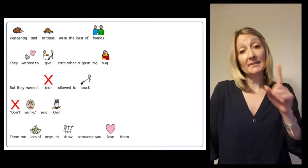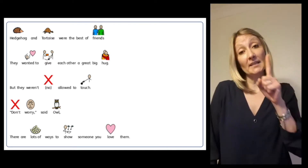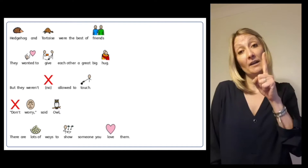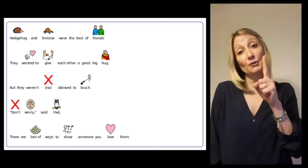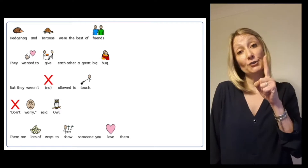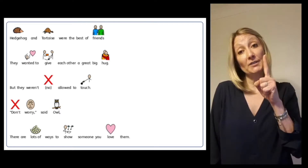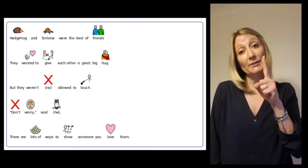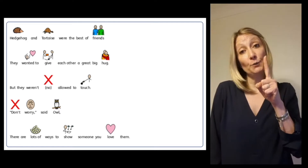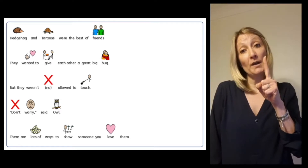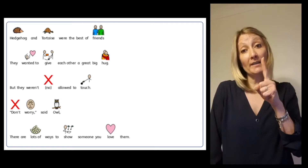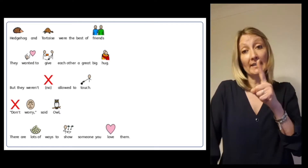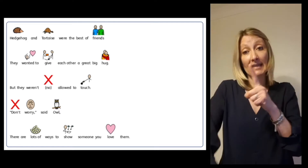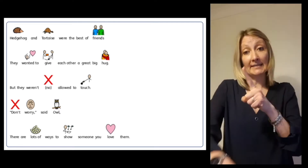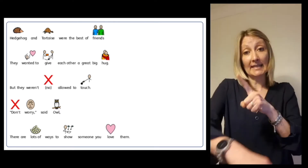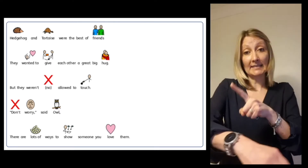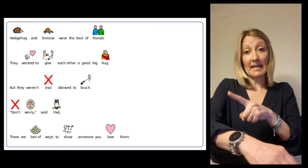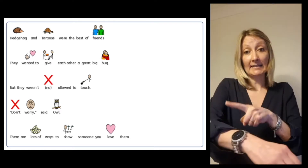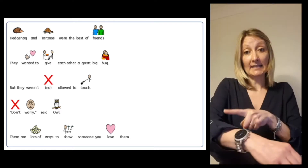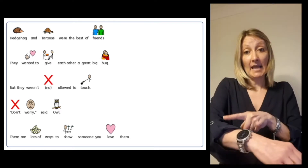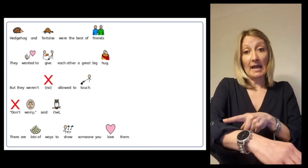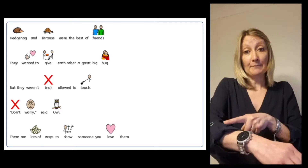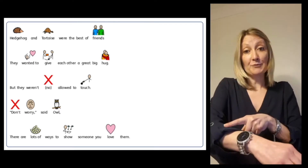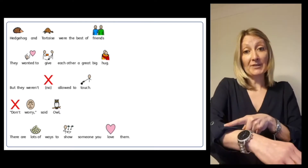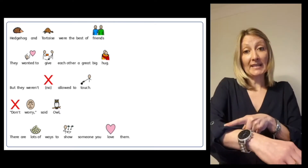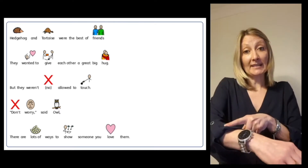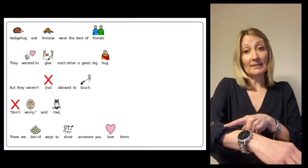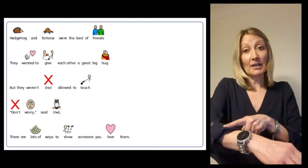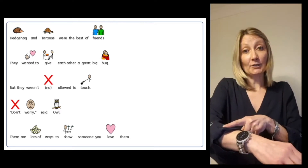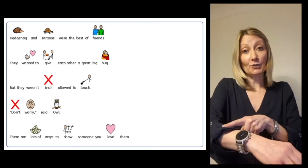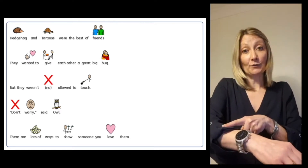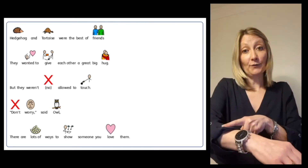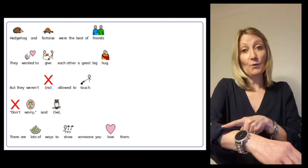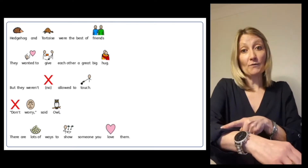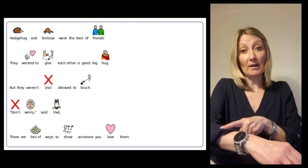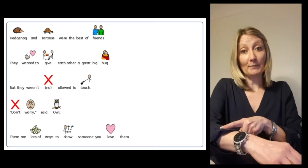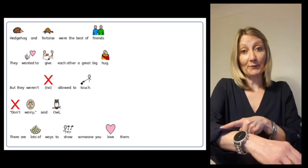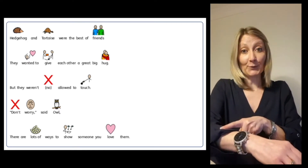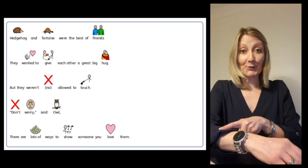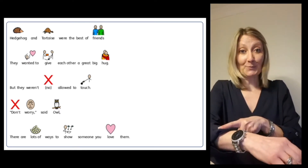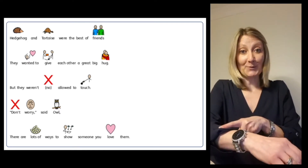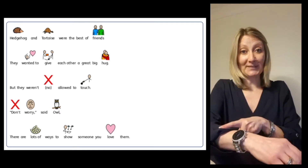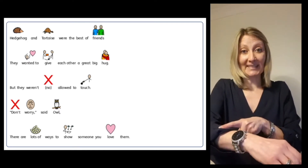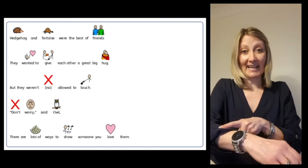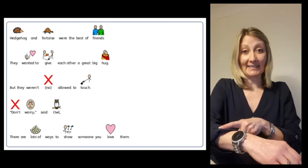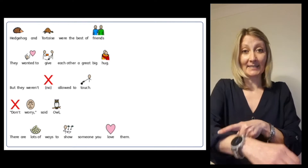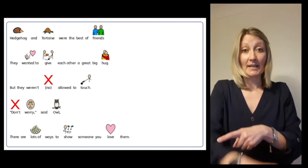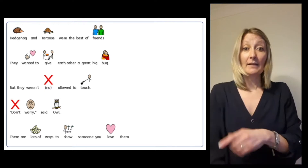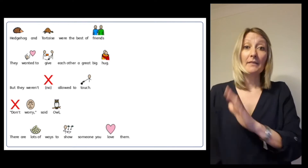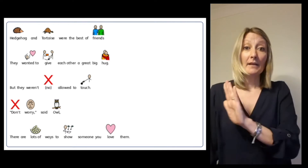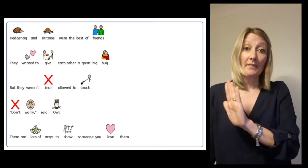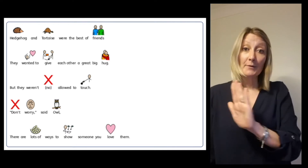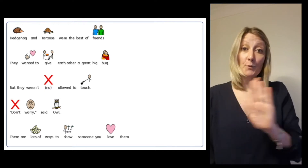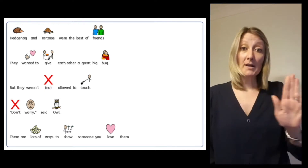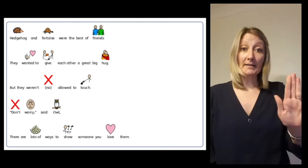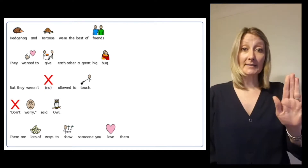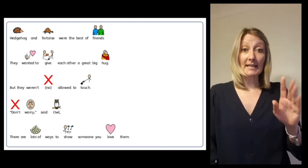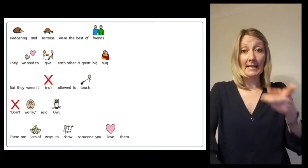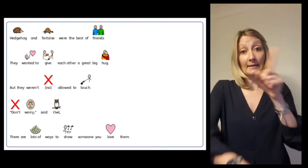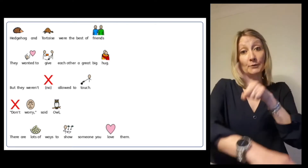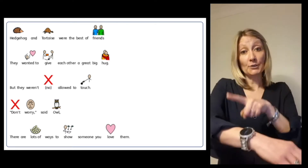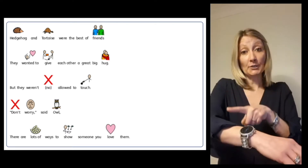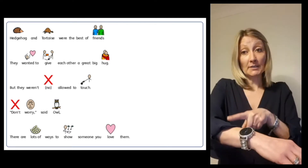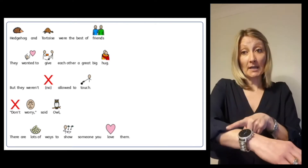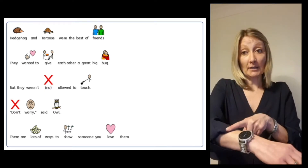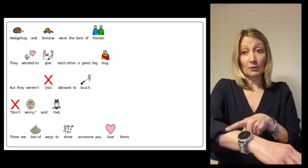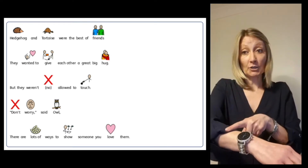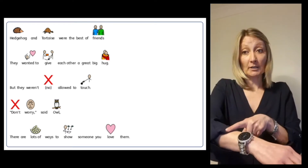then touch, you just need a working index hand and bring it and touch the forearm of your supporting hand. They weren't allowed